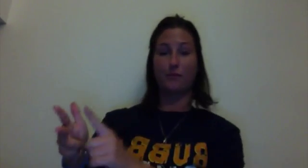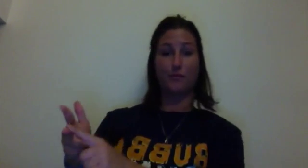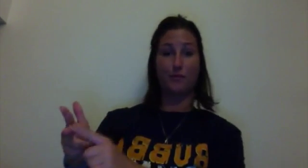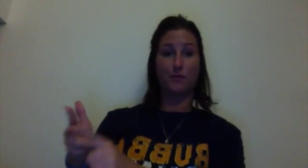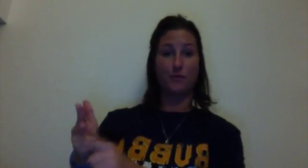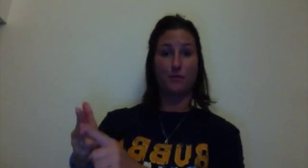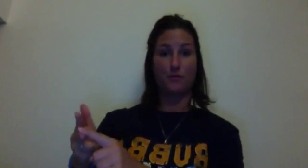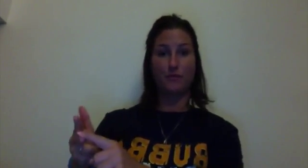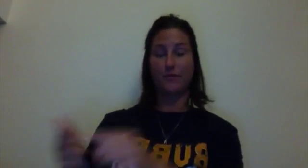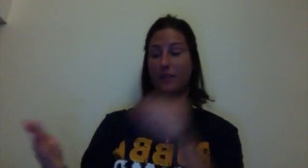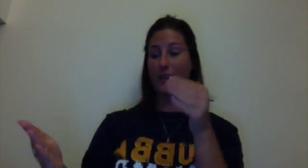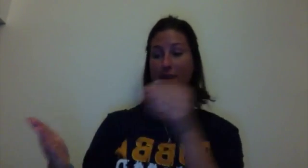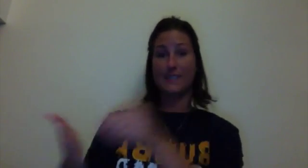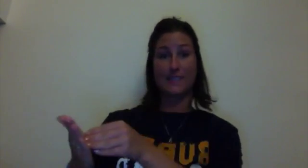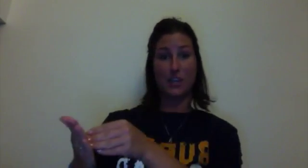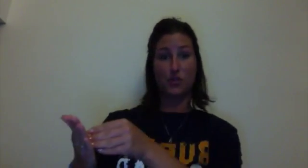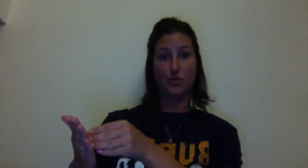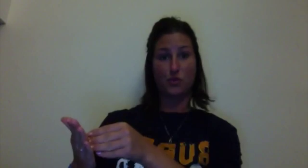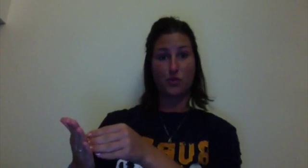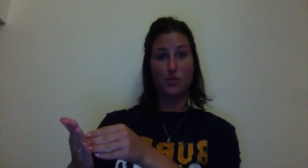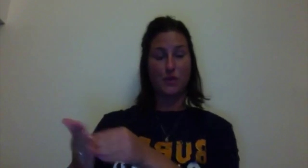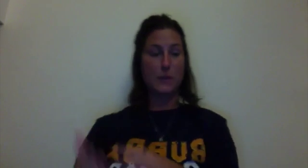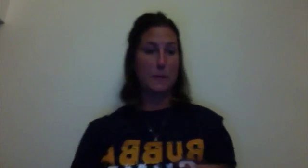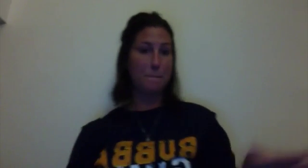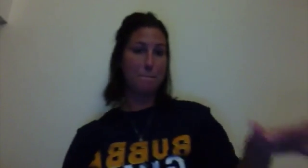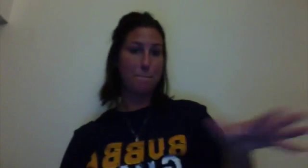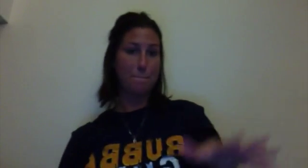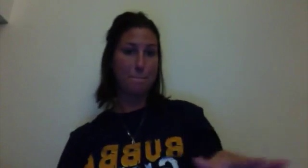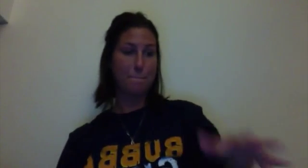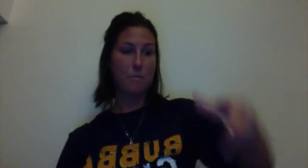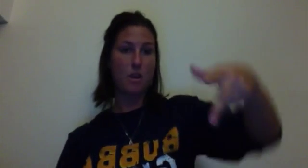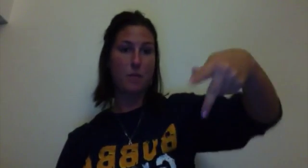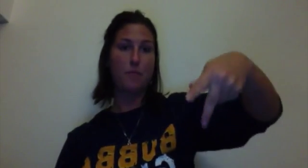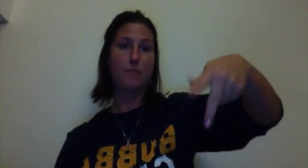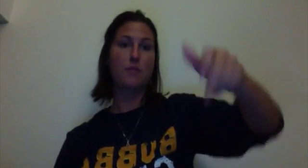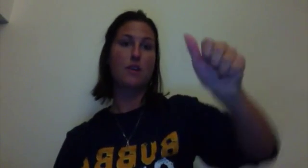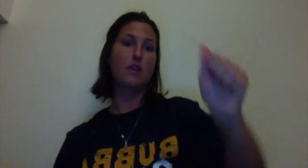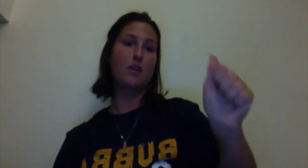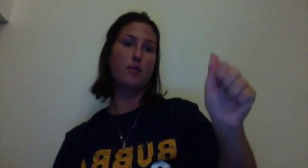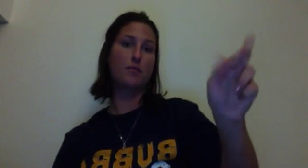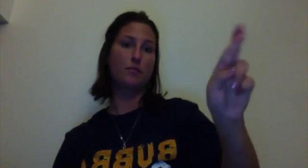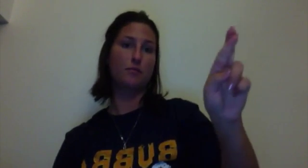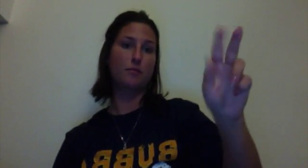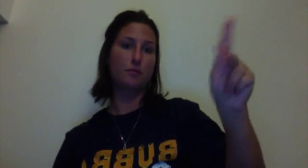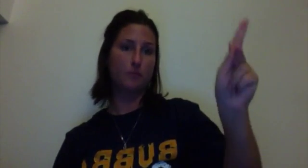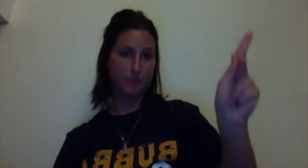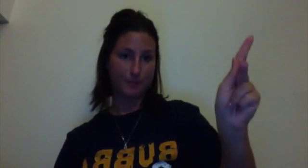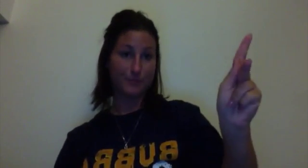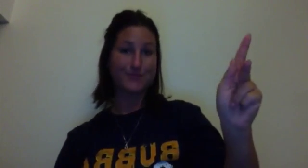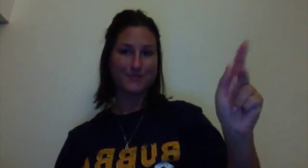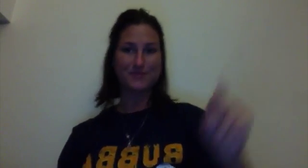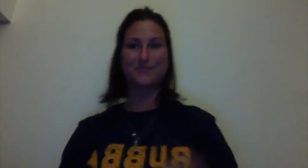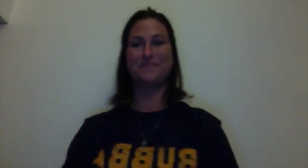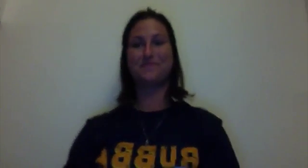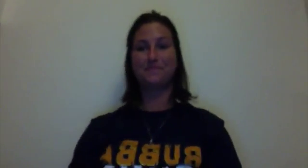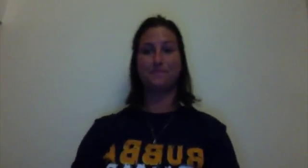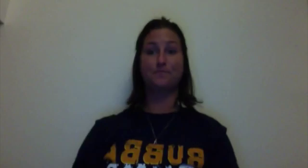in real-life situations. Again, I was proved very wrong. Through my Deaf Studies